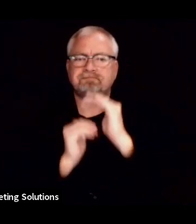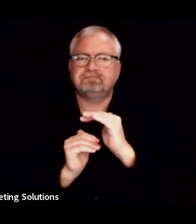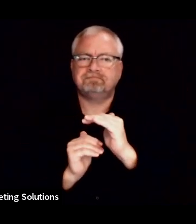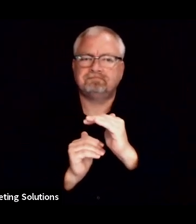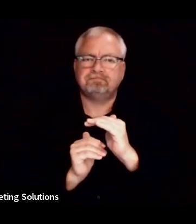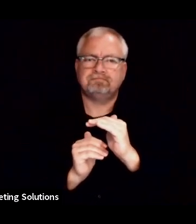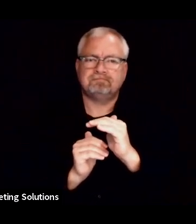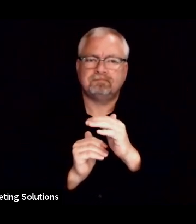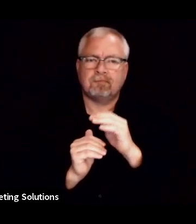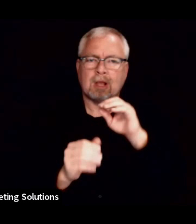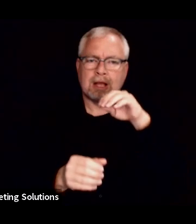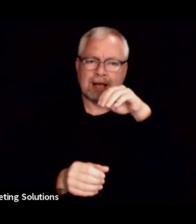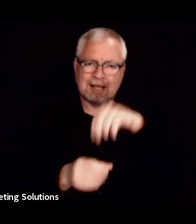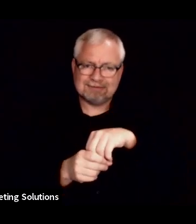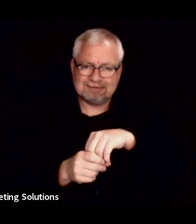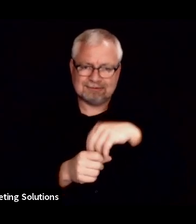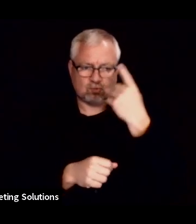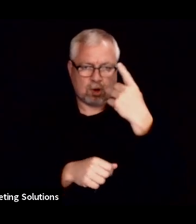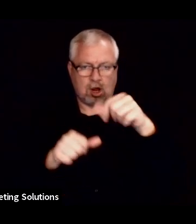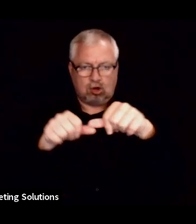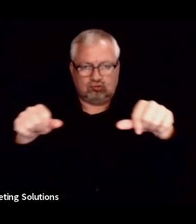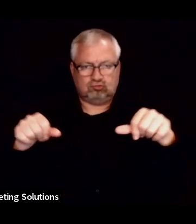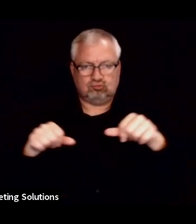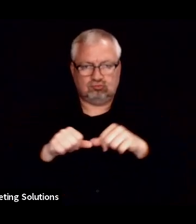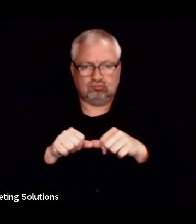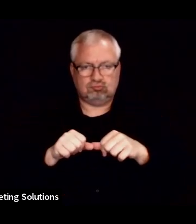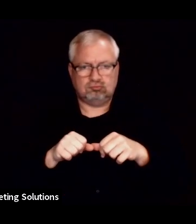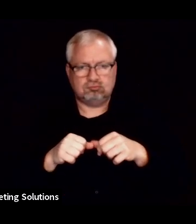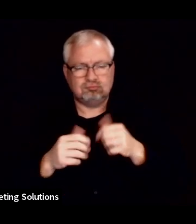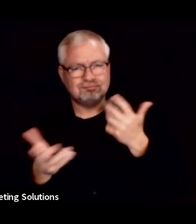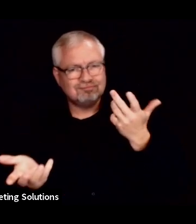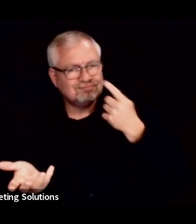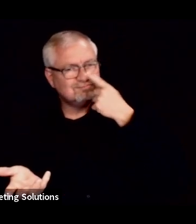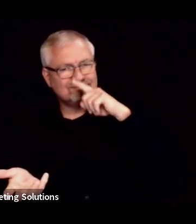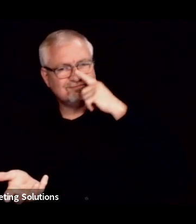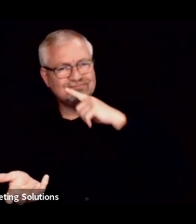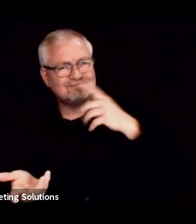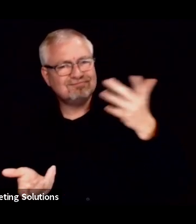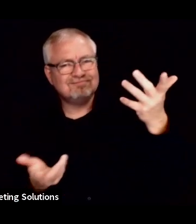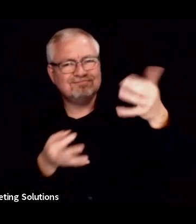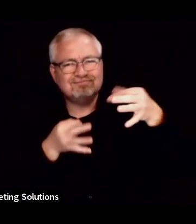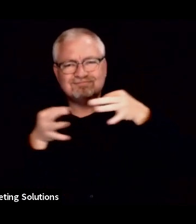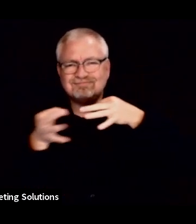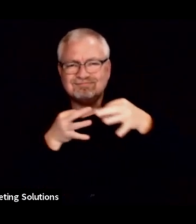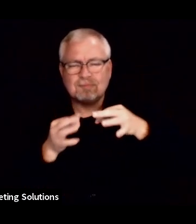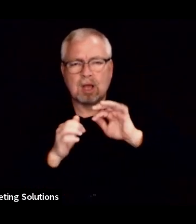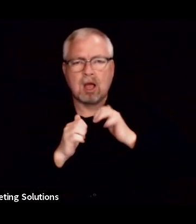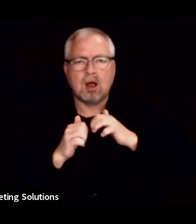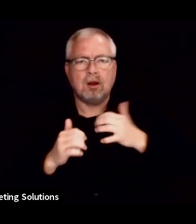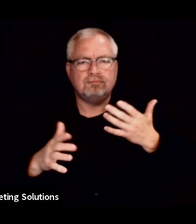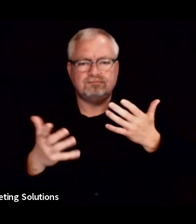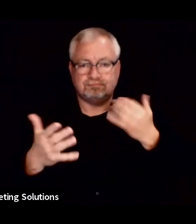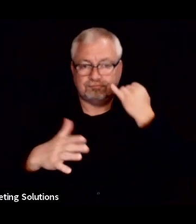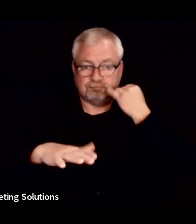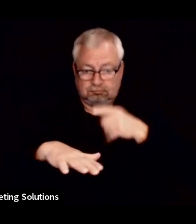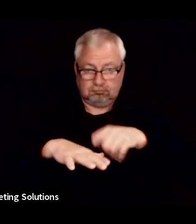would potentially layer on top of considerations like that? What are some of the priorities the state would have if